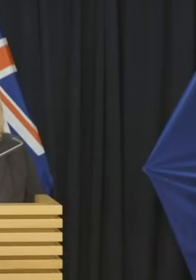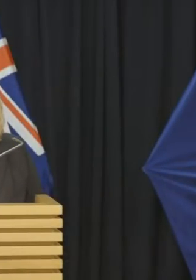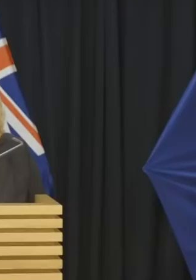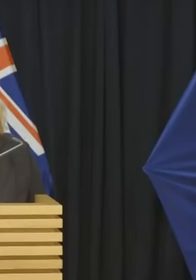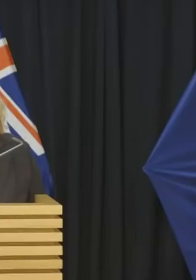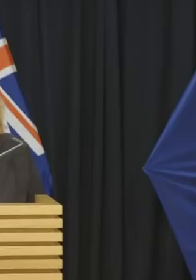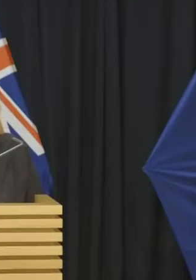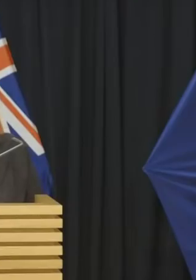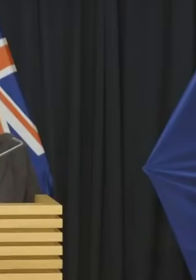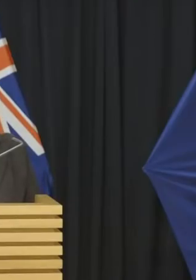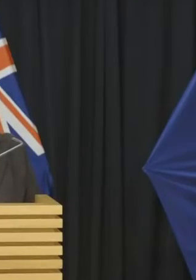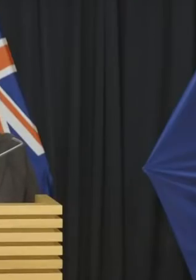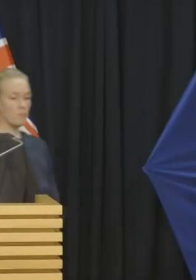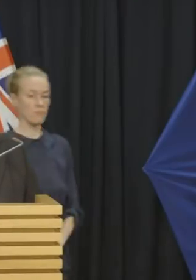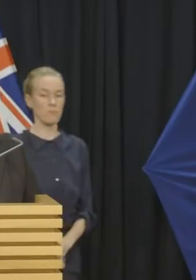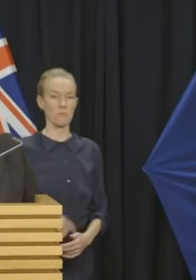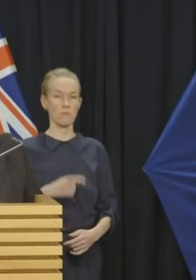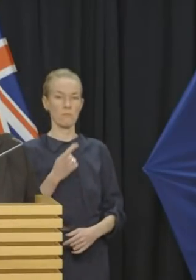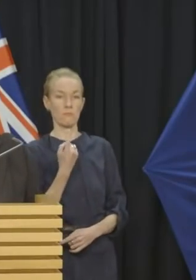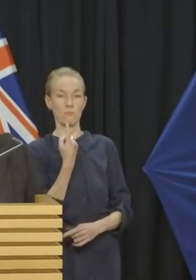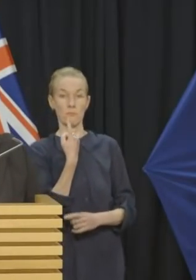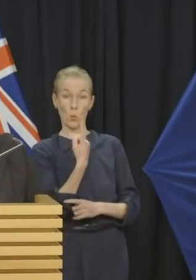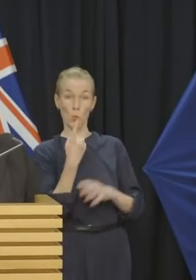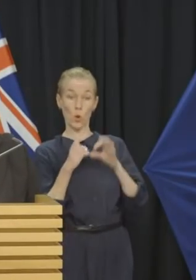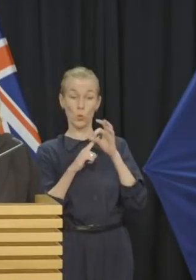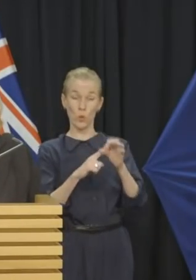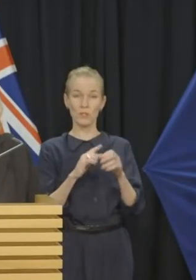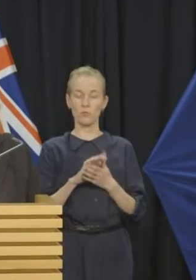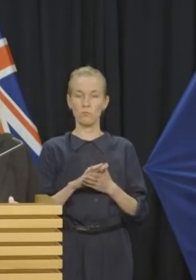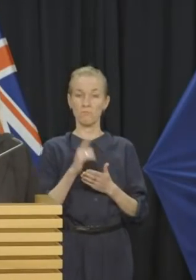money? There's a range of figures around that.